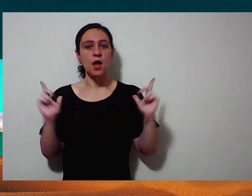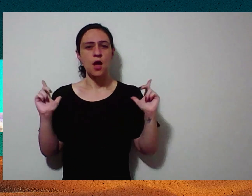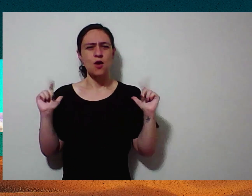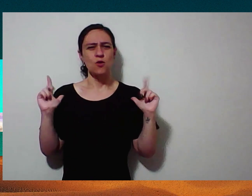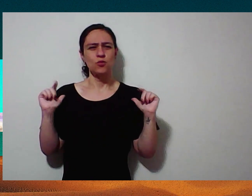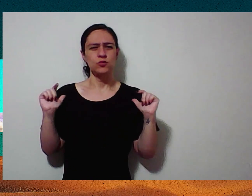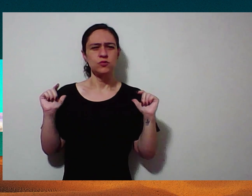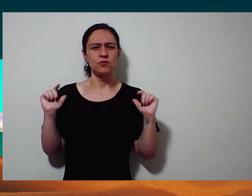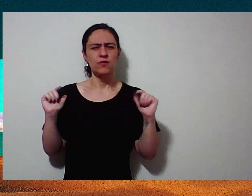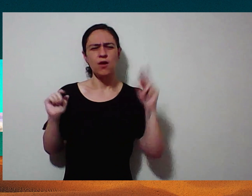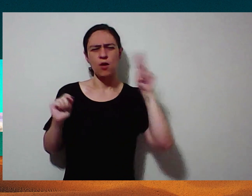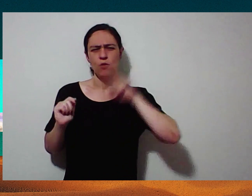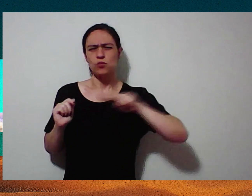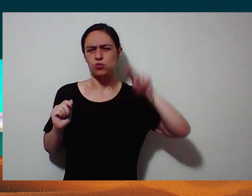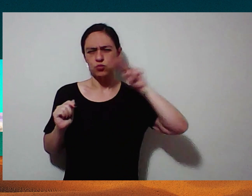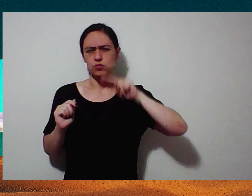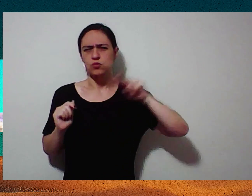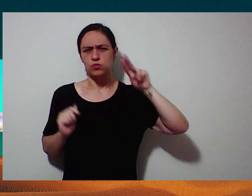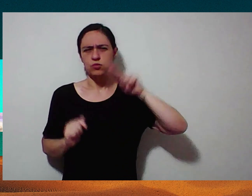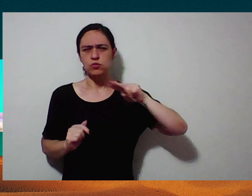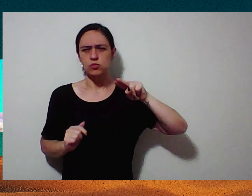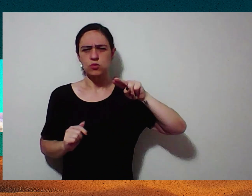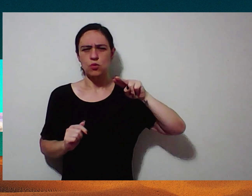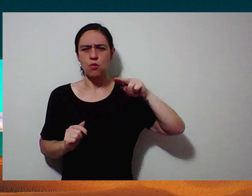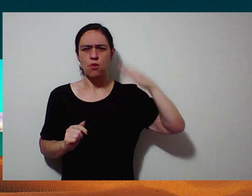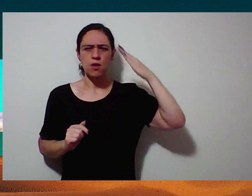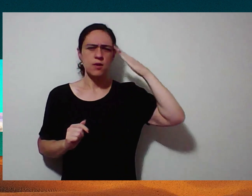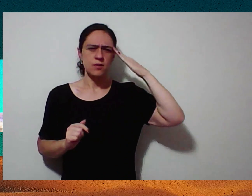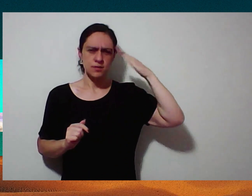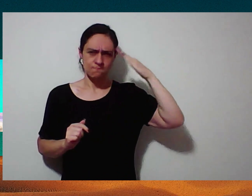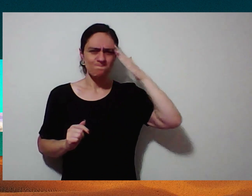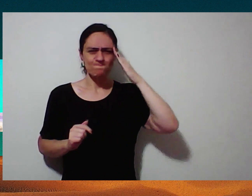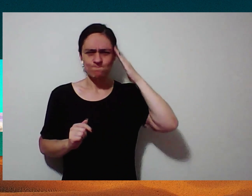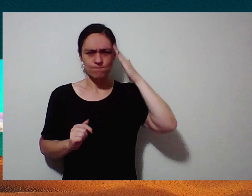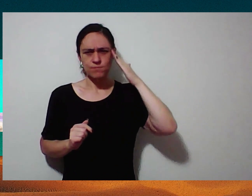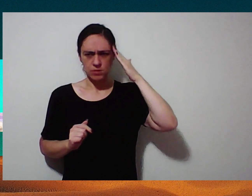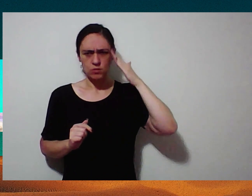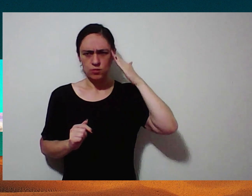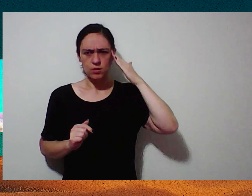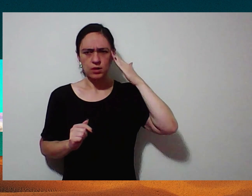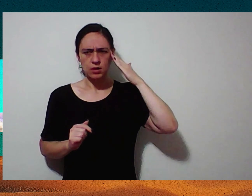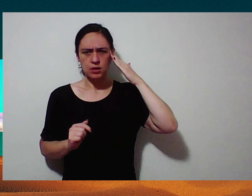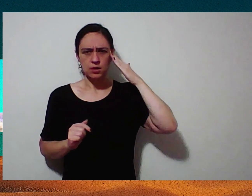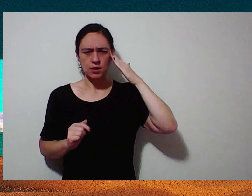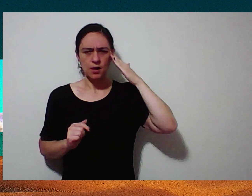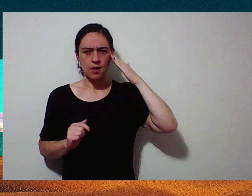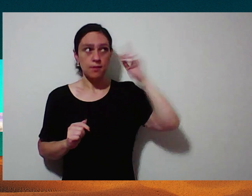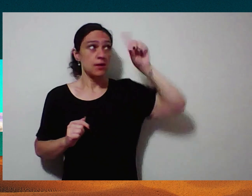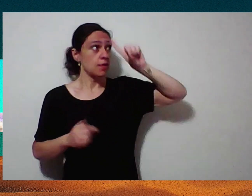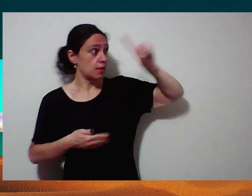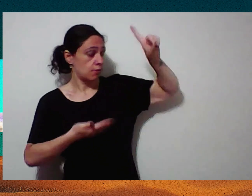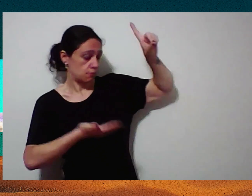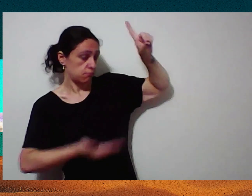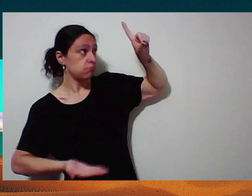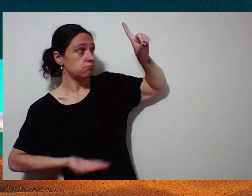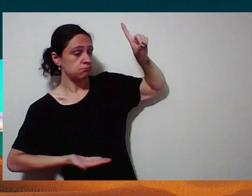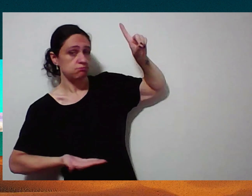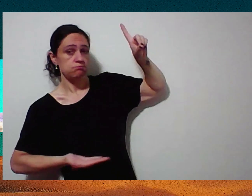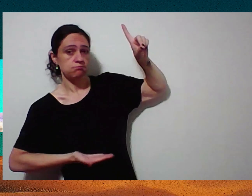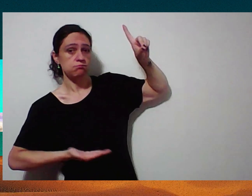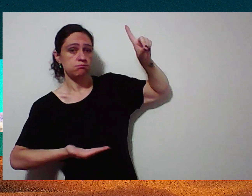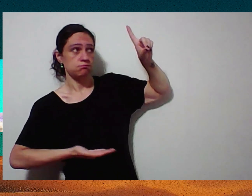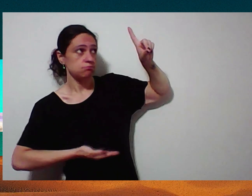e capacidade para servir Deus, He must have used all his wisdom and capacity to serve God,